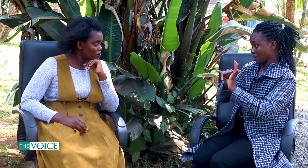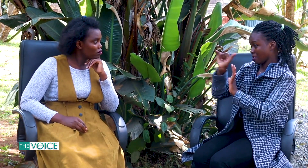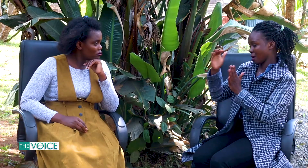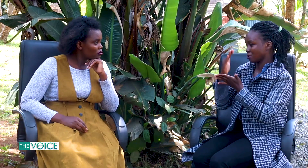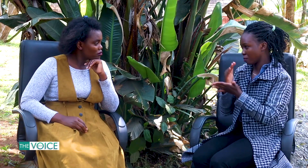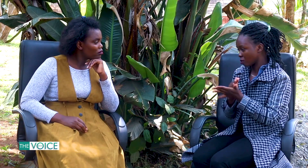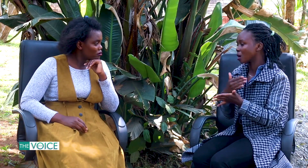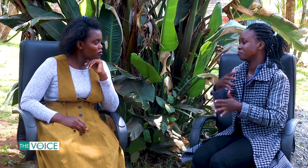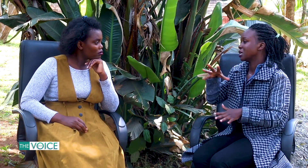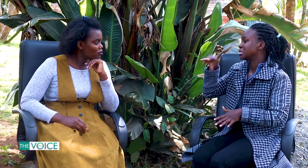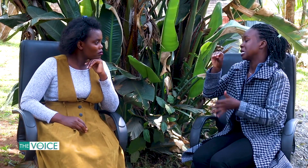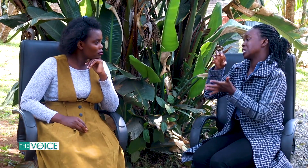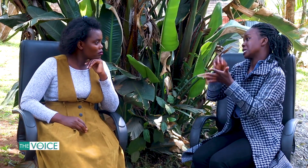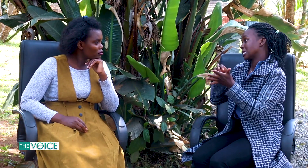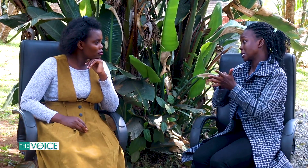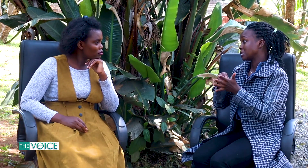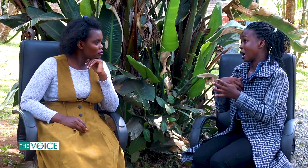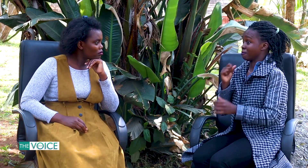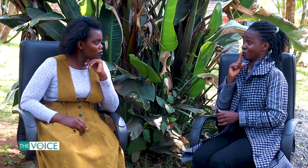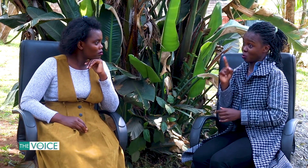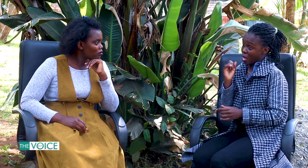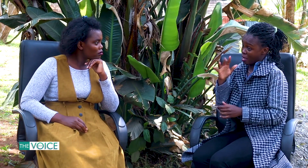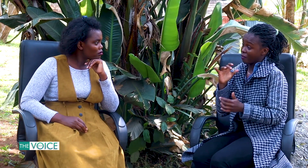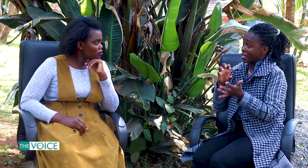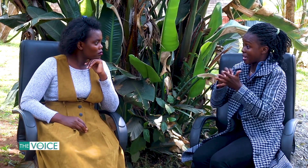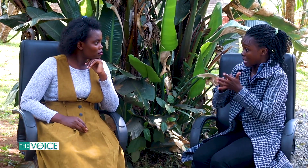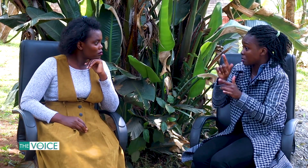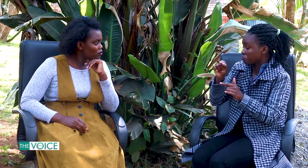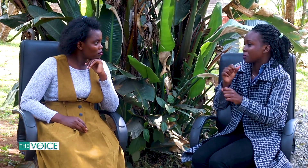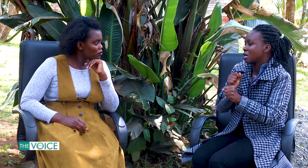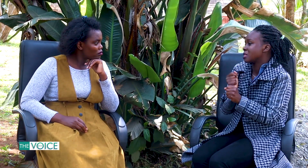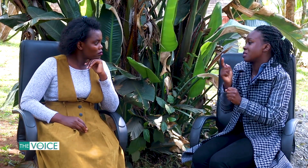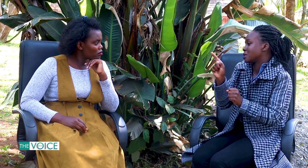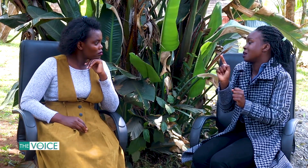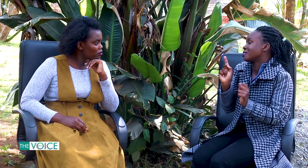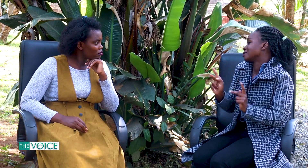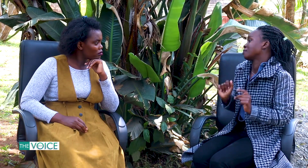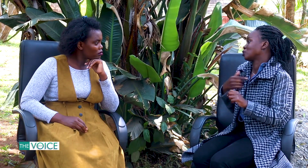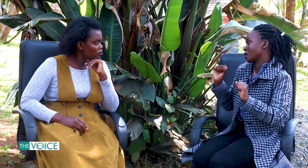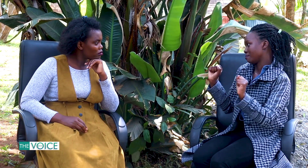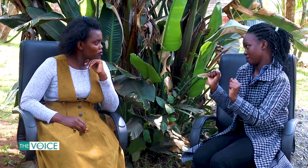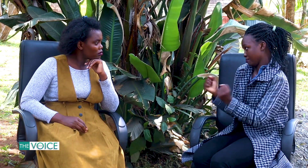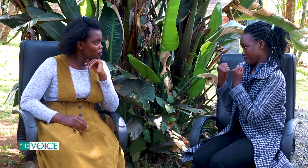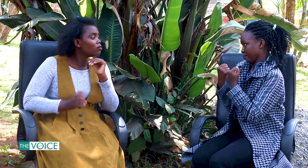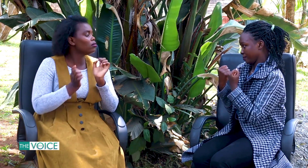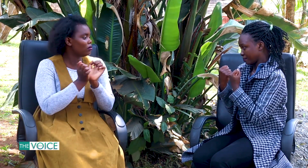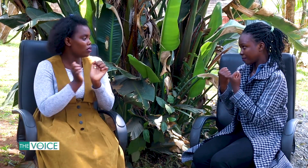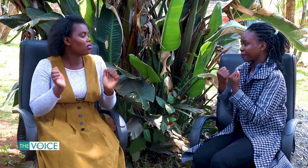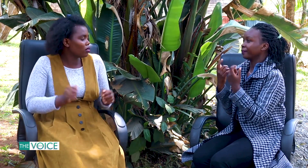sure there is improvement or there is advocacy or her life becomes better. So through participation in